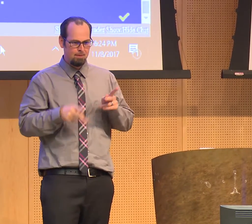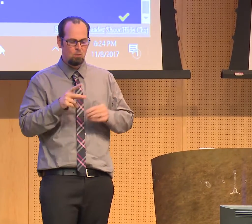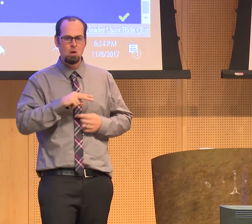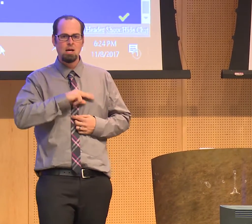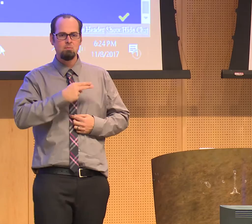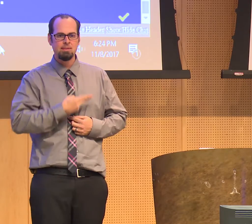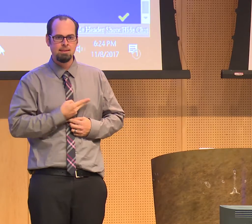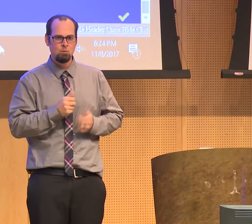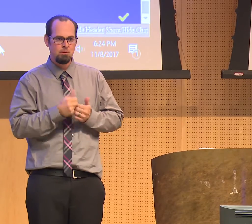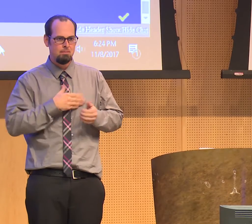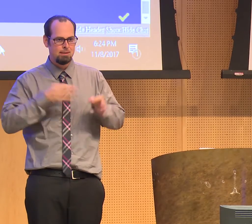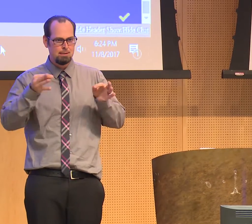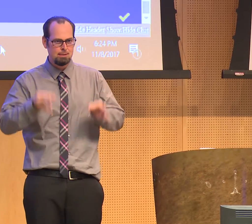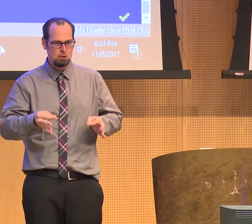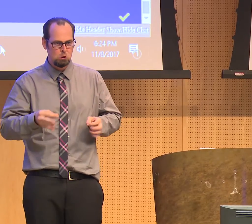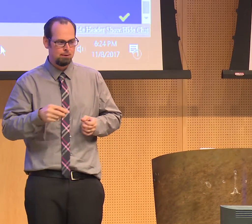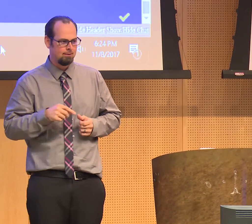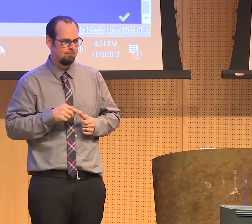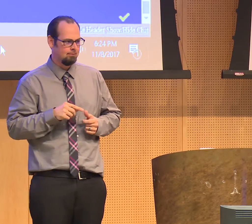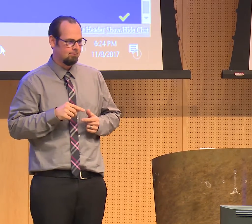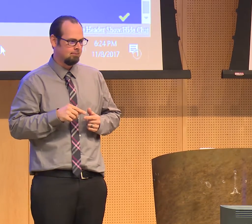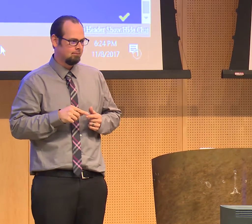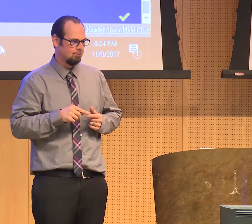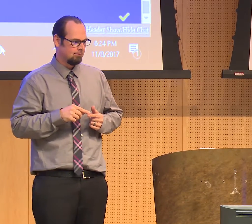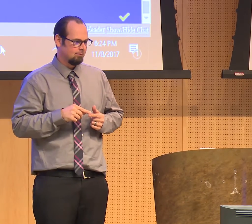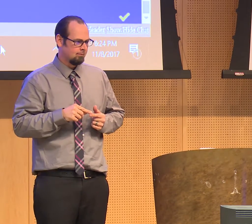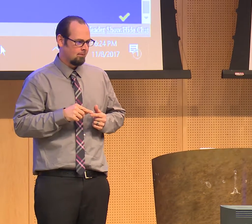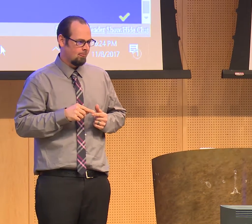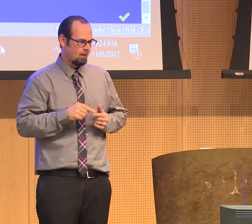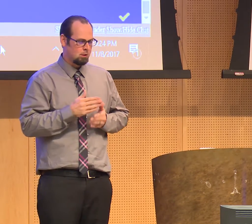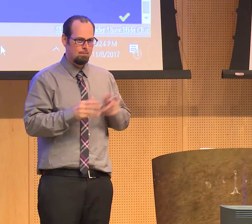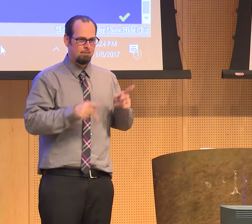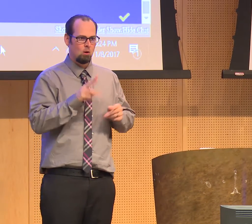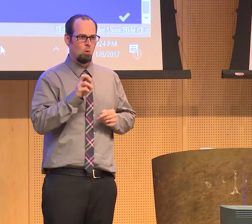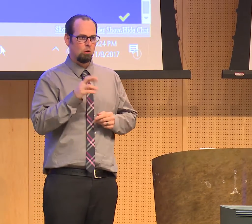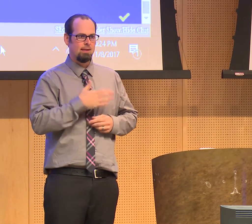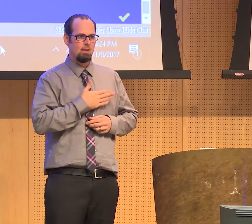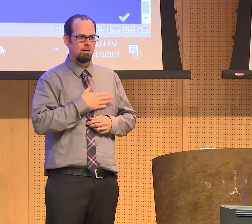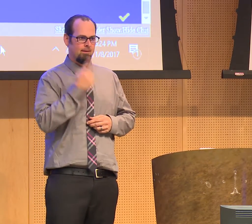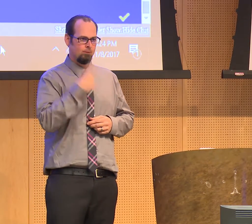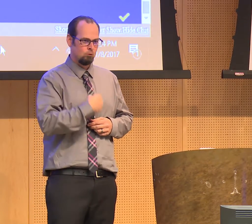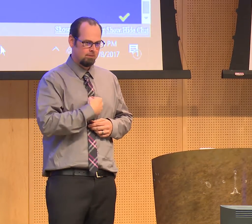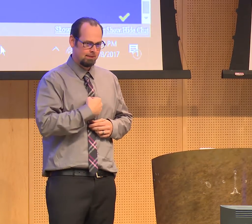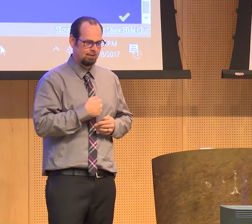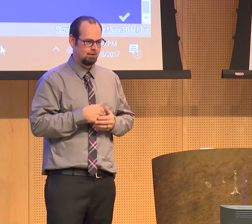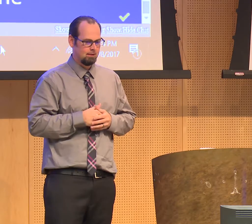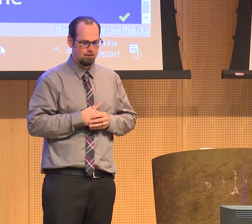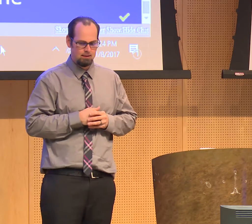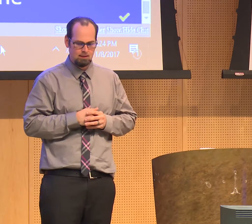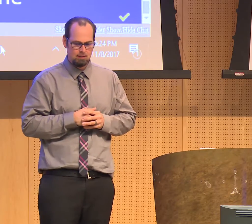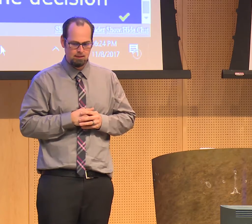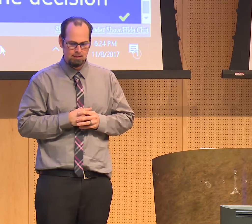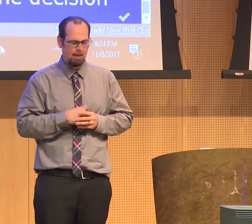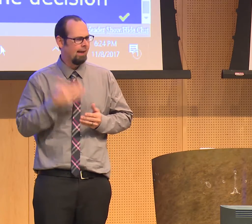People were upset with my decision, but it was whatever made me happy.